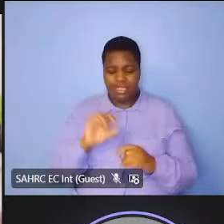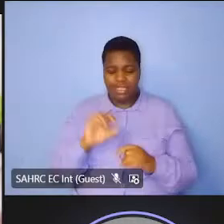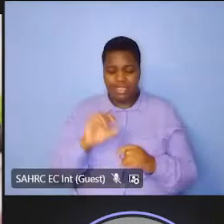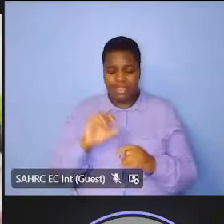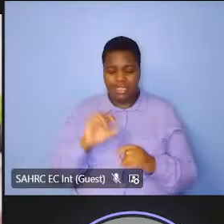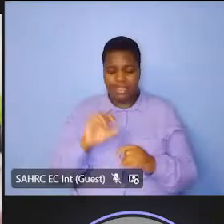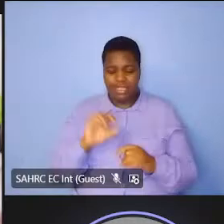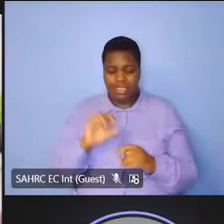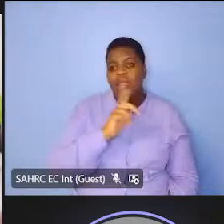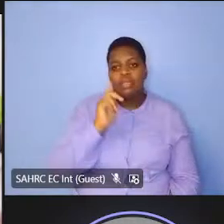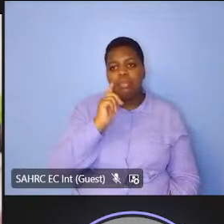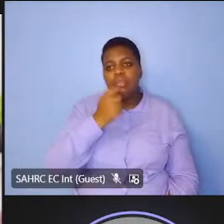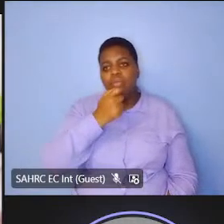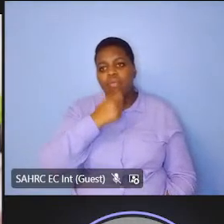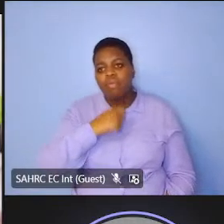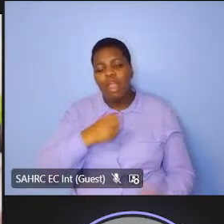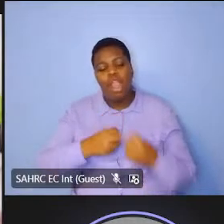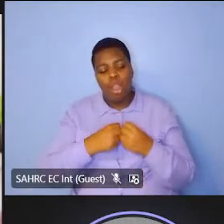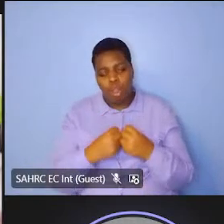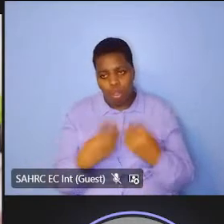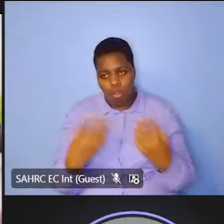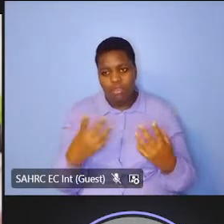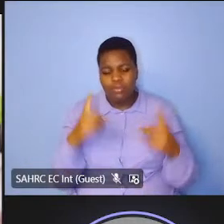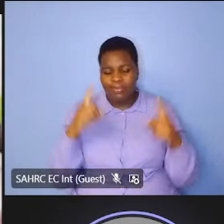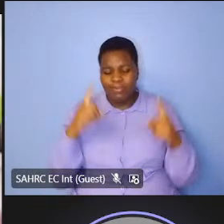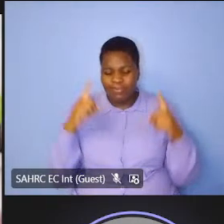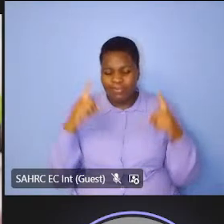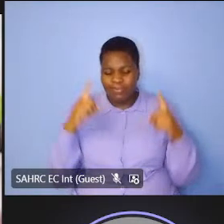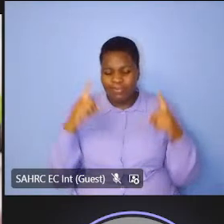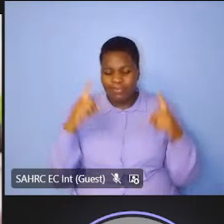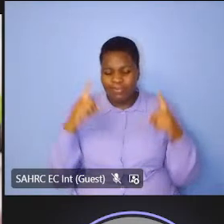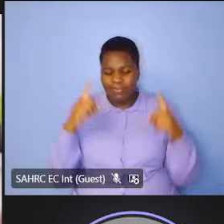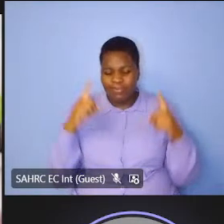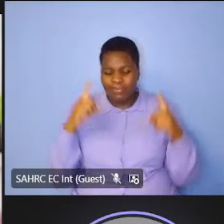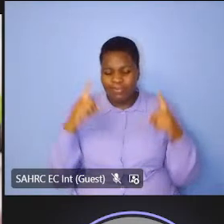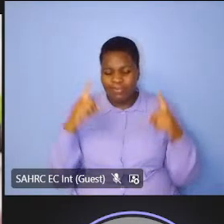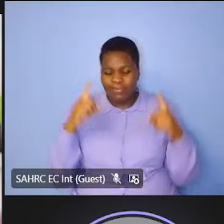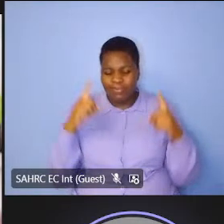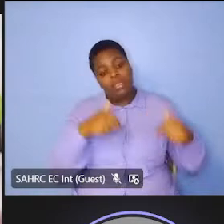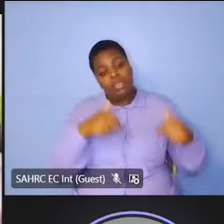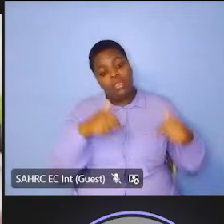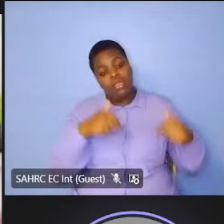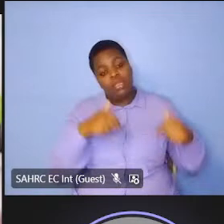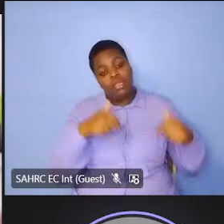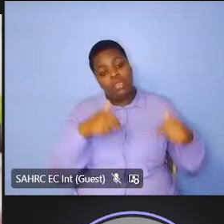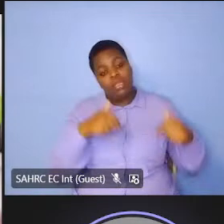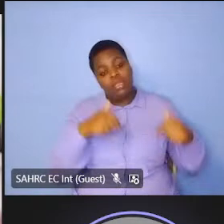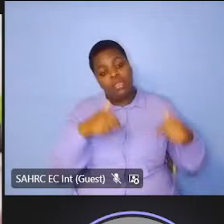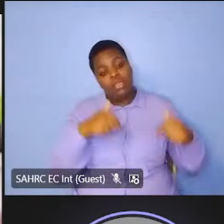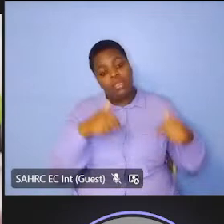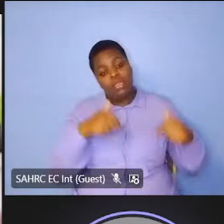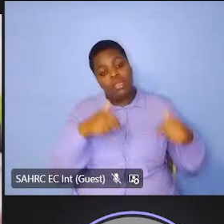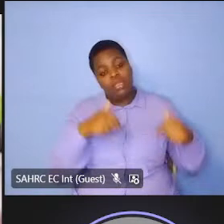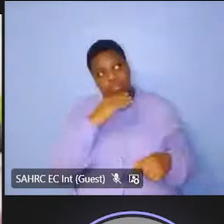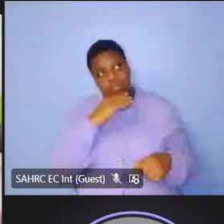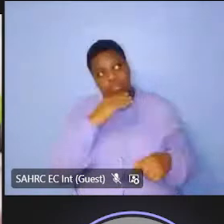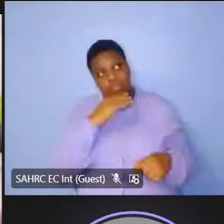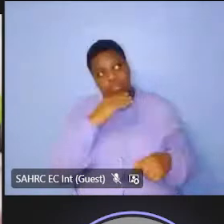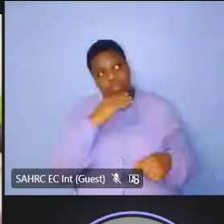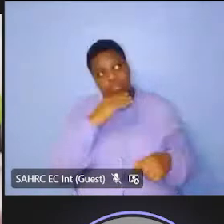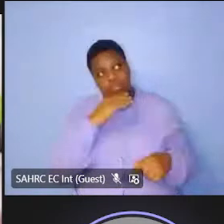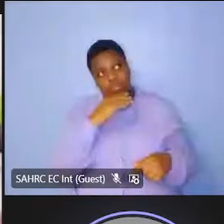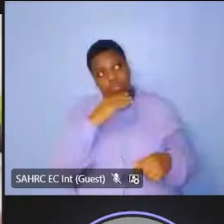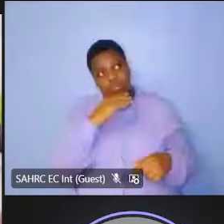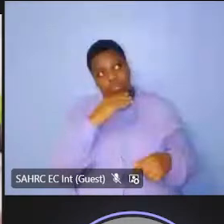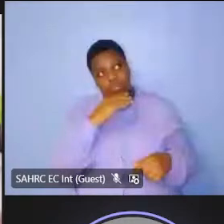LGBTI learners are numerous and complex, and that the legislative and regulatory framework has not enabled sexual and